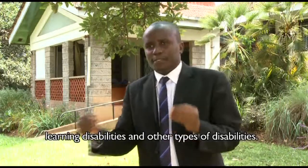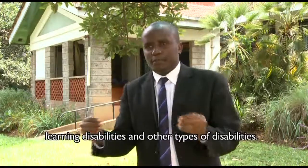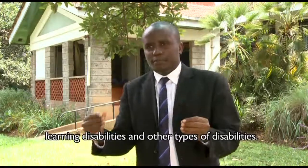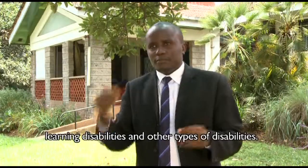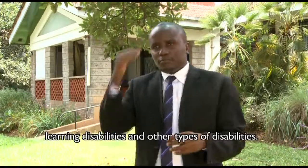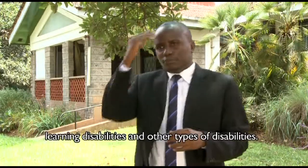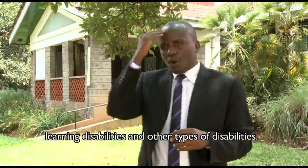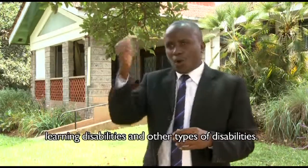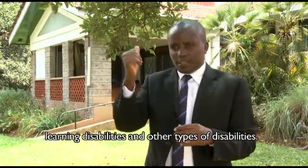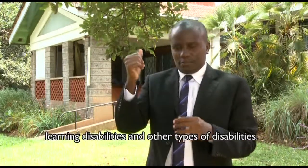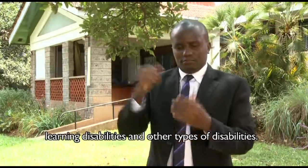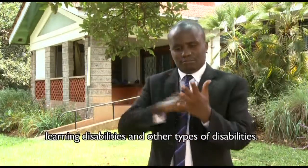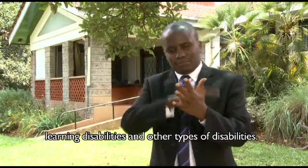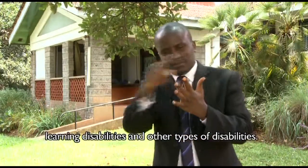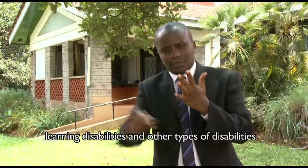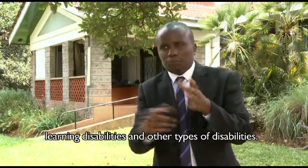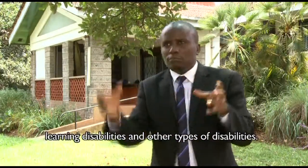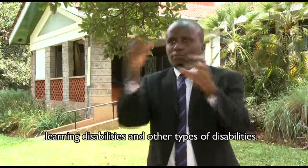learning disabilities, and other types of disabilities.